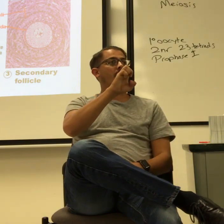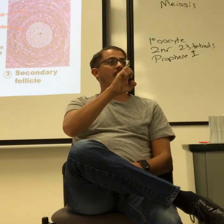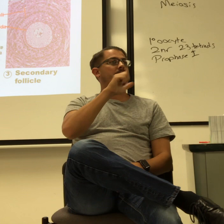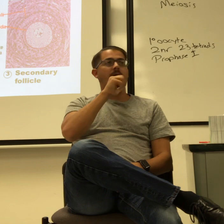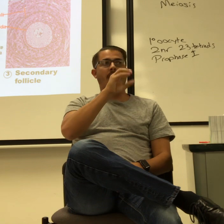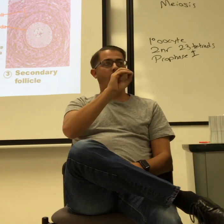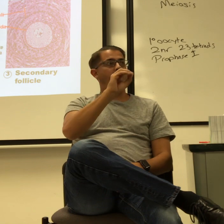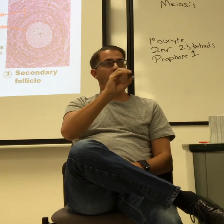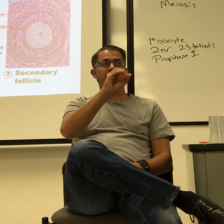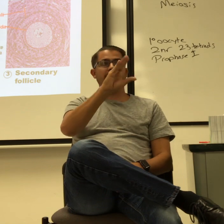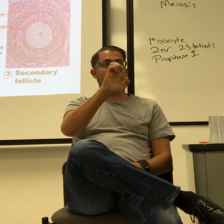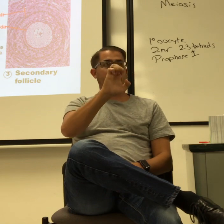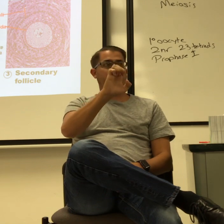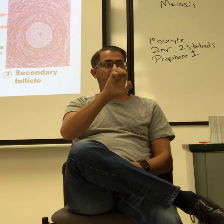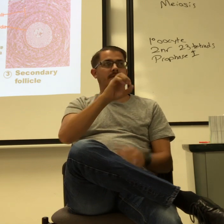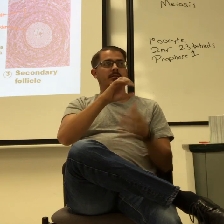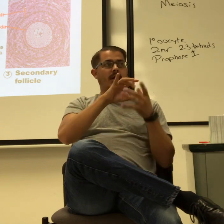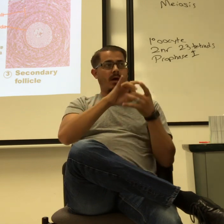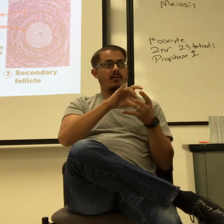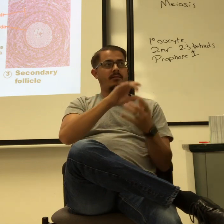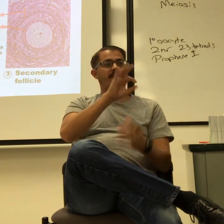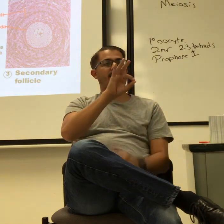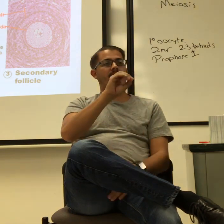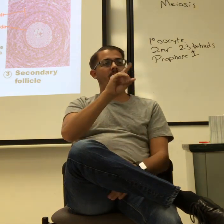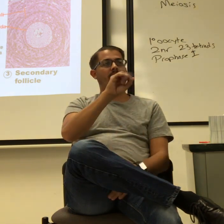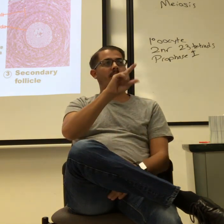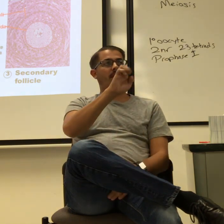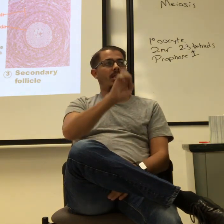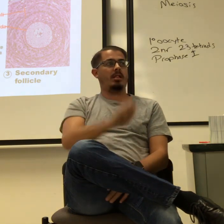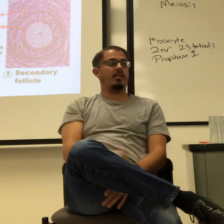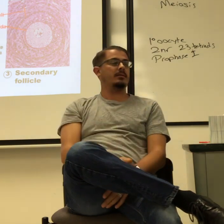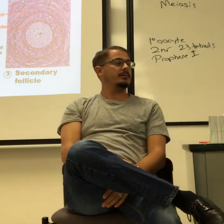the oocyte. Okay?